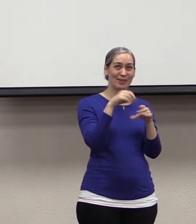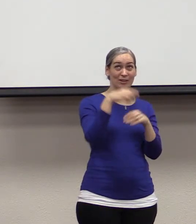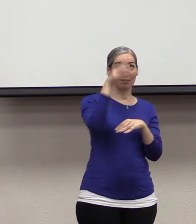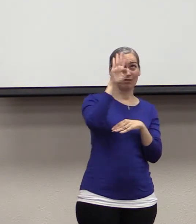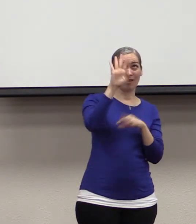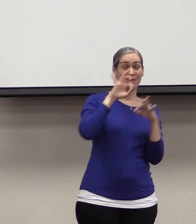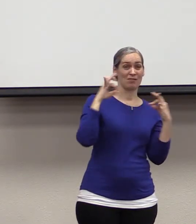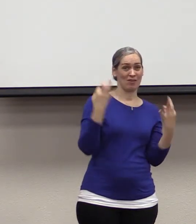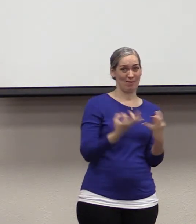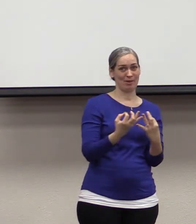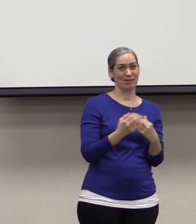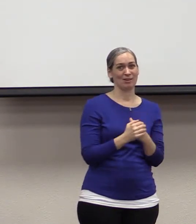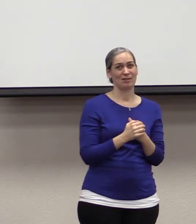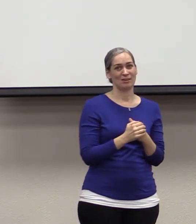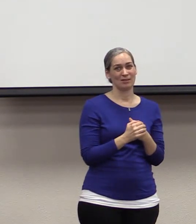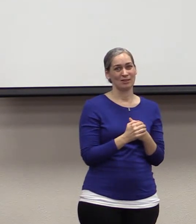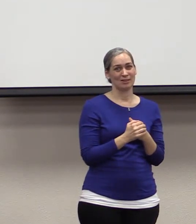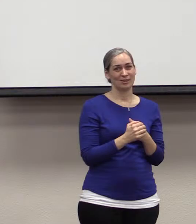God.